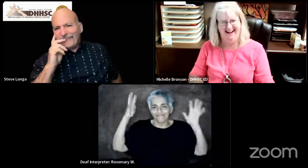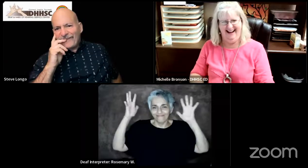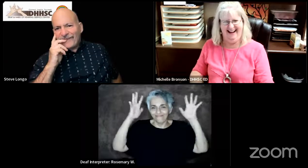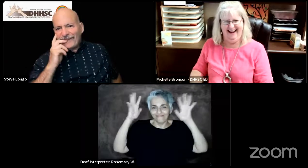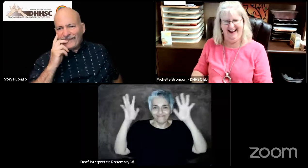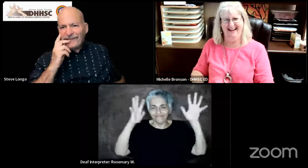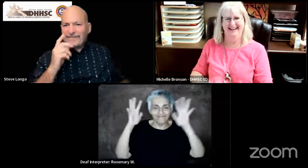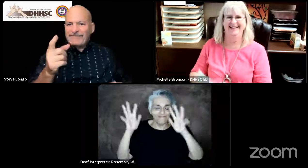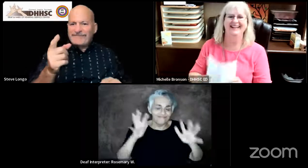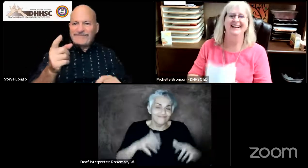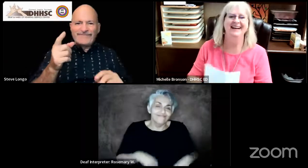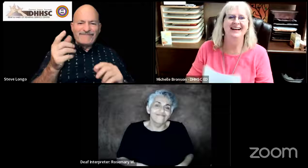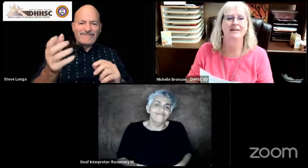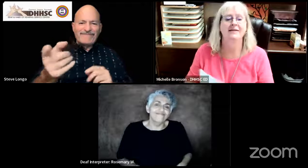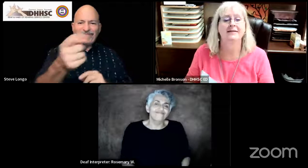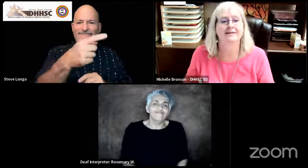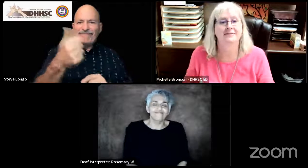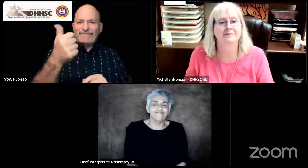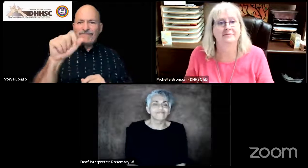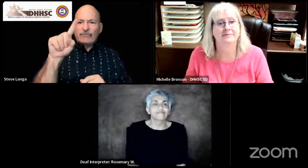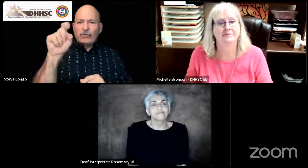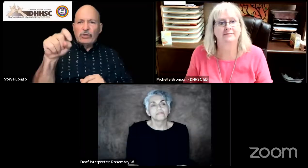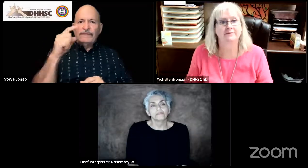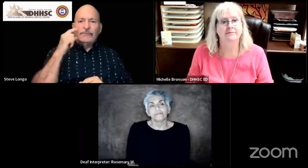Whew, Great. I'm done. Wow.